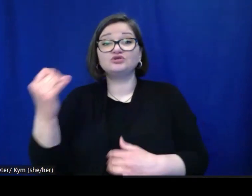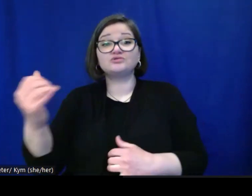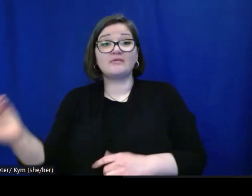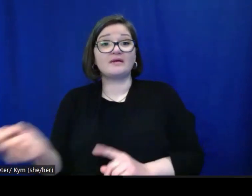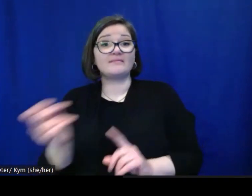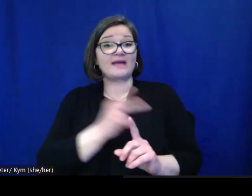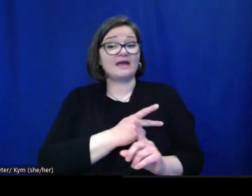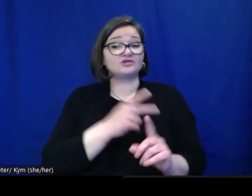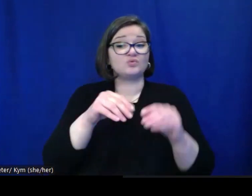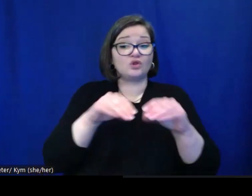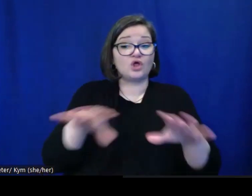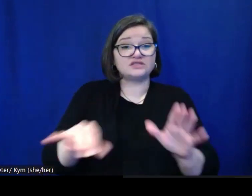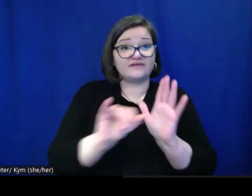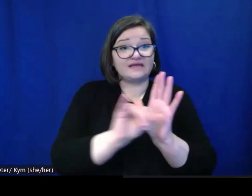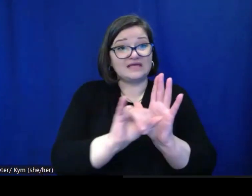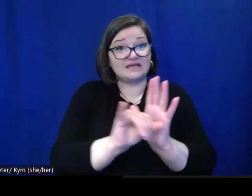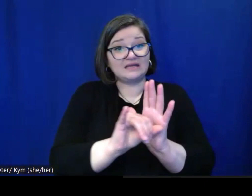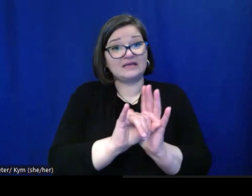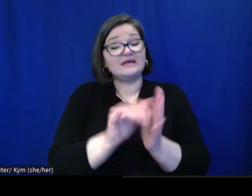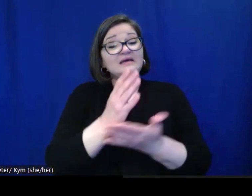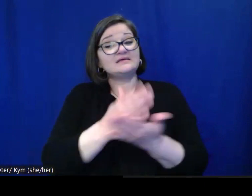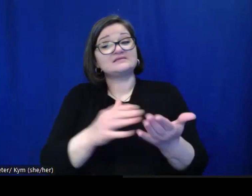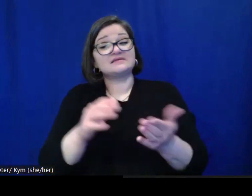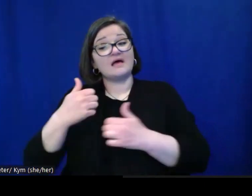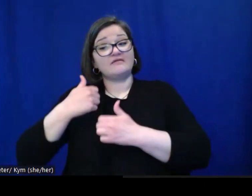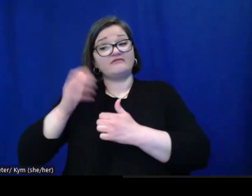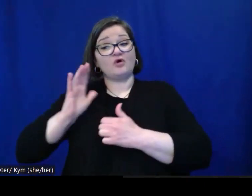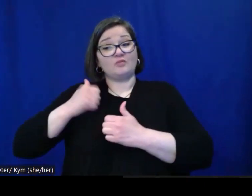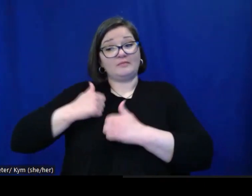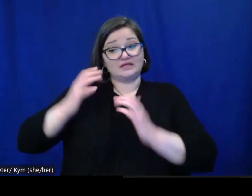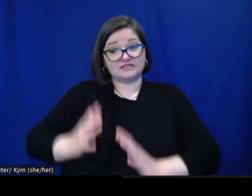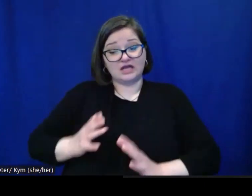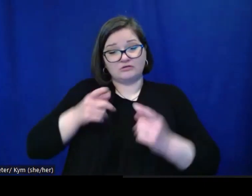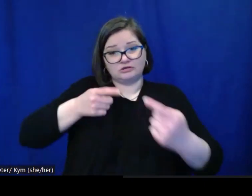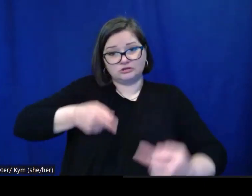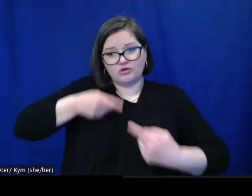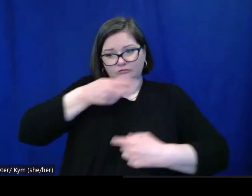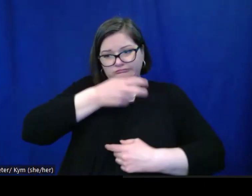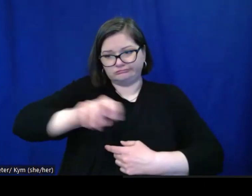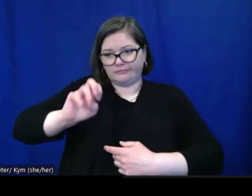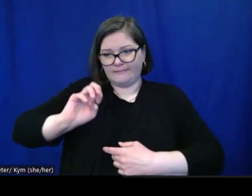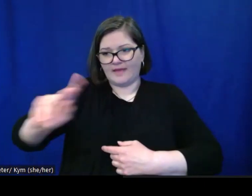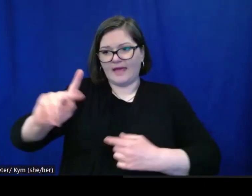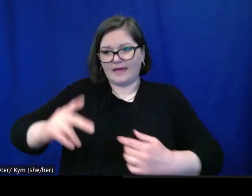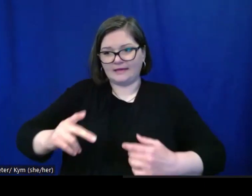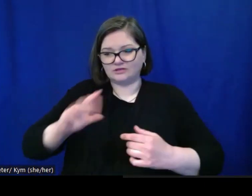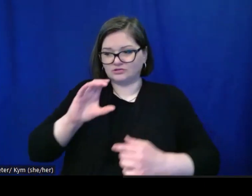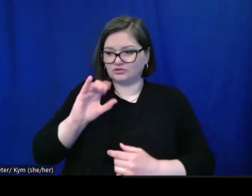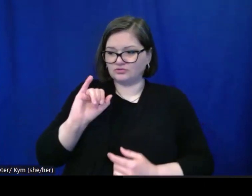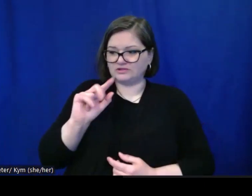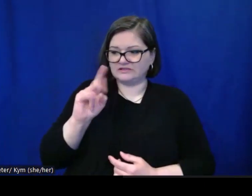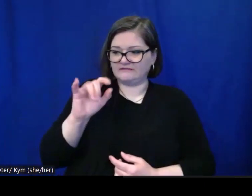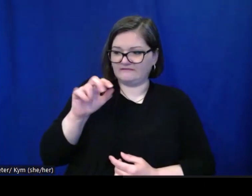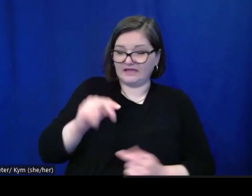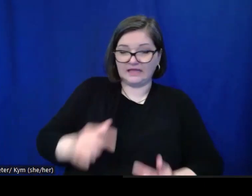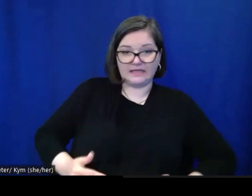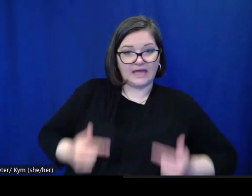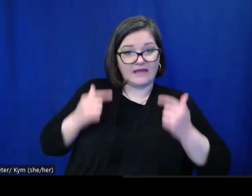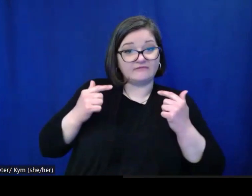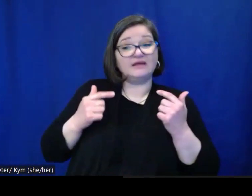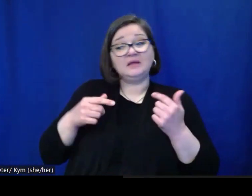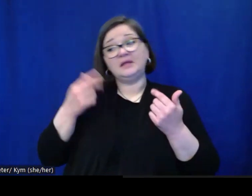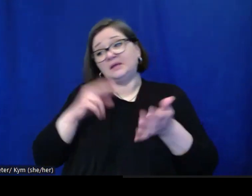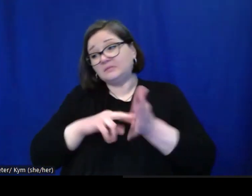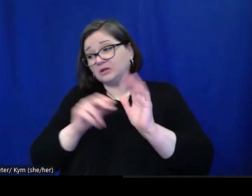some of our veterans experience difficulty in transitioning to civilian life. And this could be difficulty